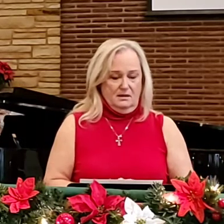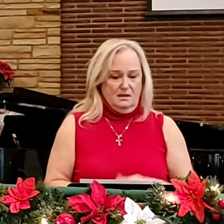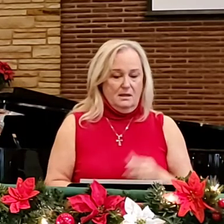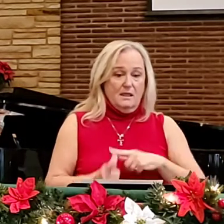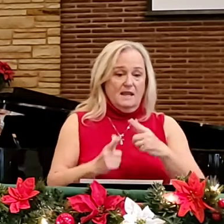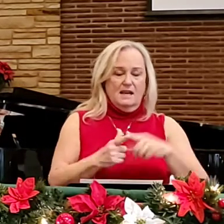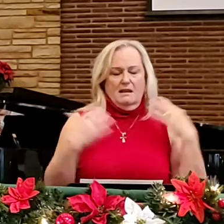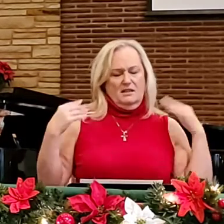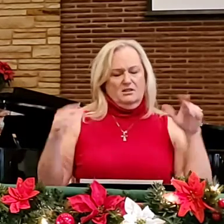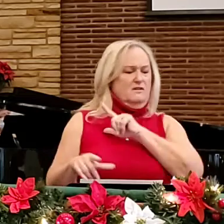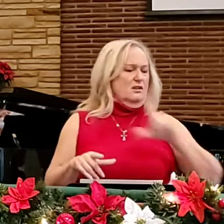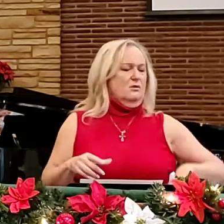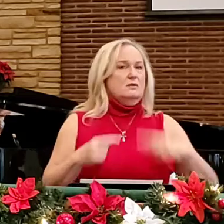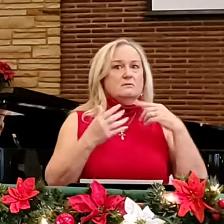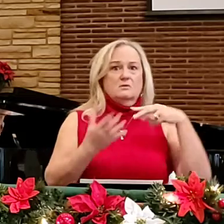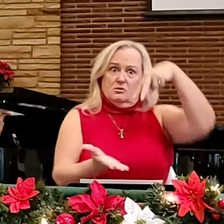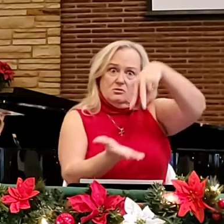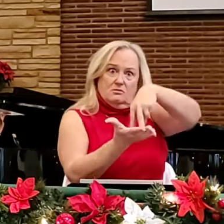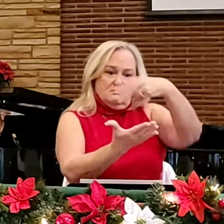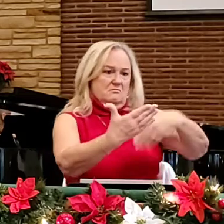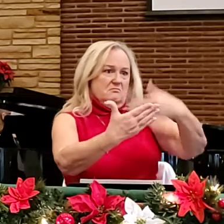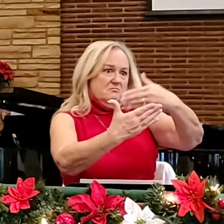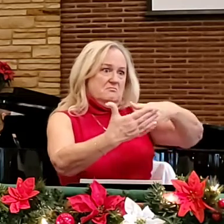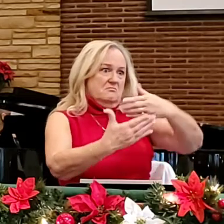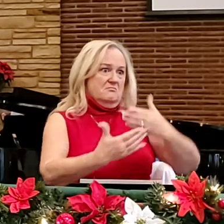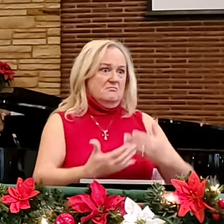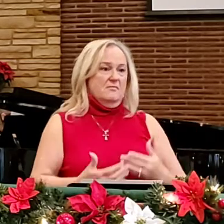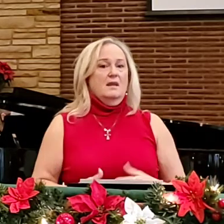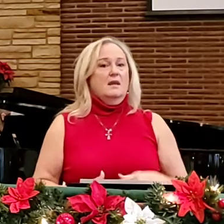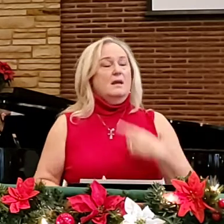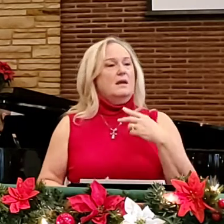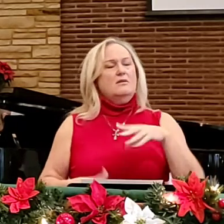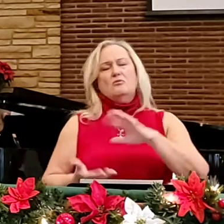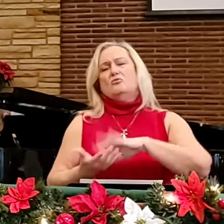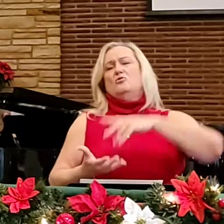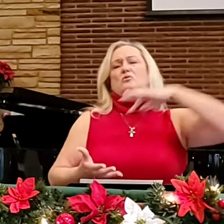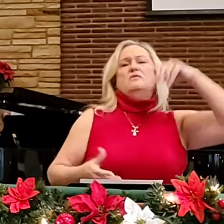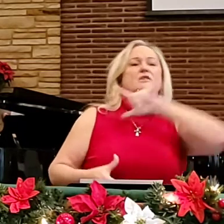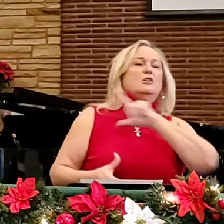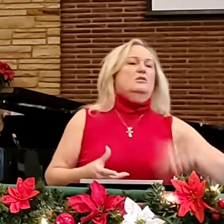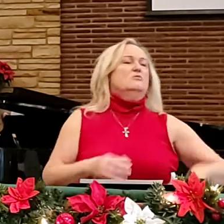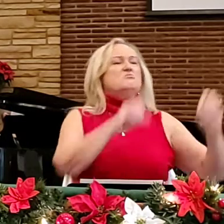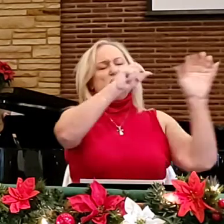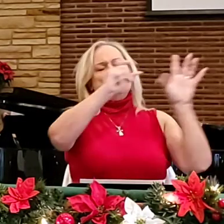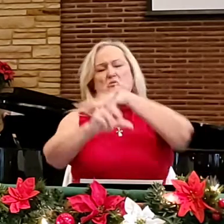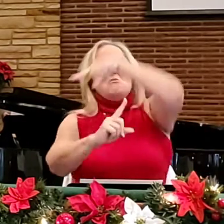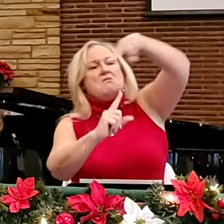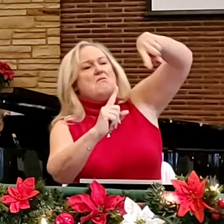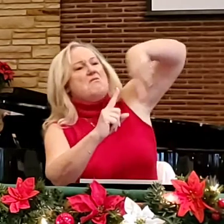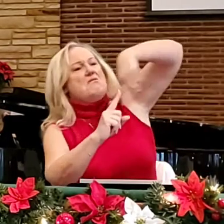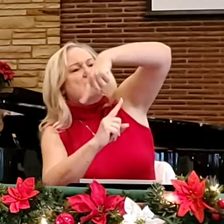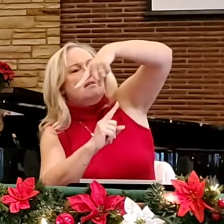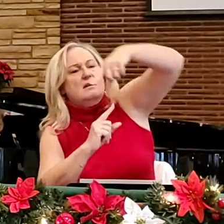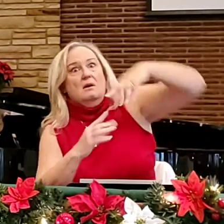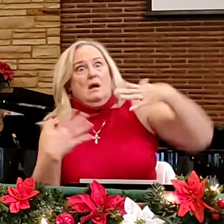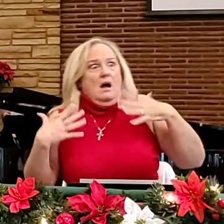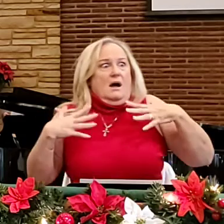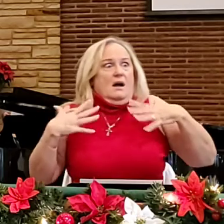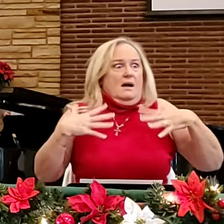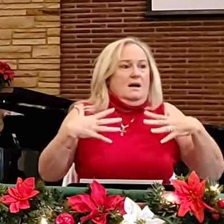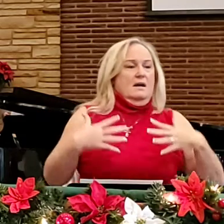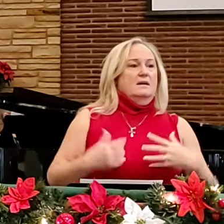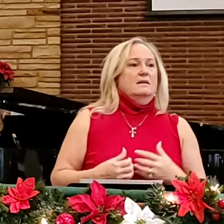Then an angel of the Lord stood before them, and the glory of the Lord shone around them, and they were